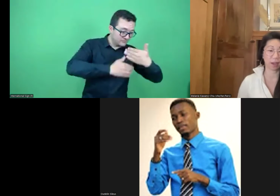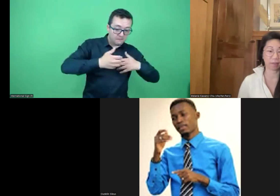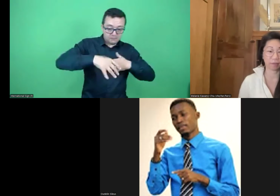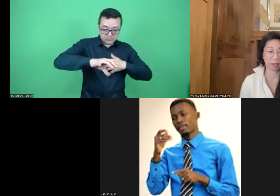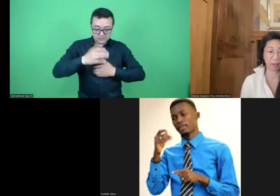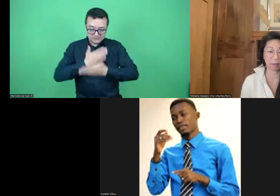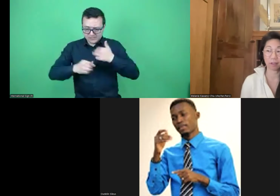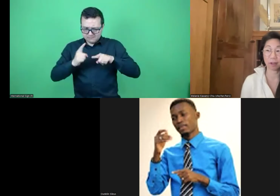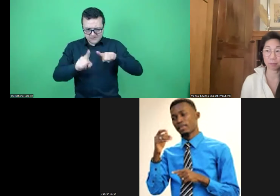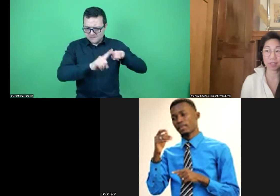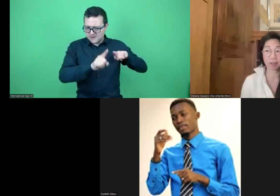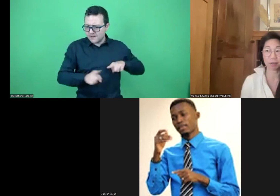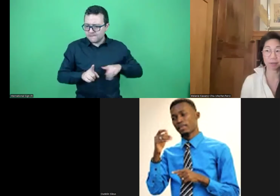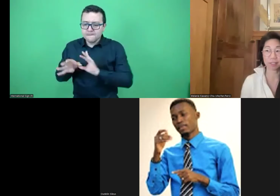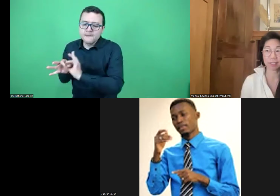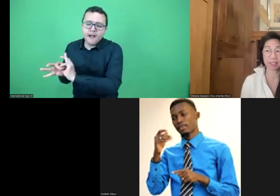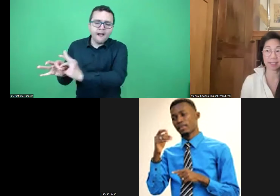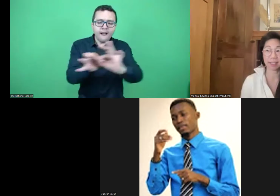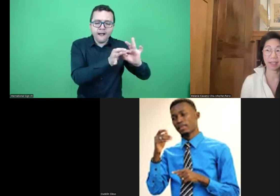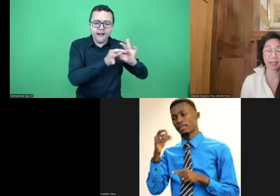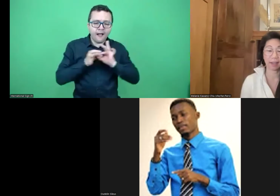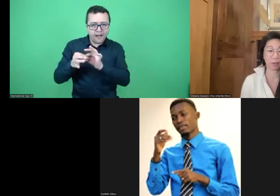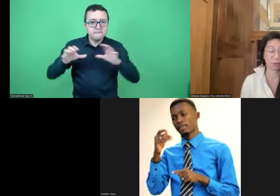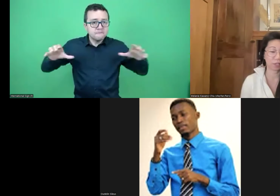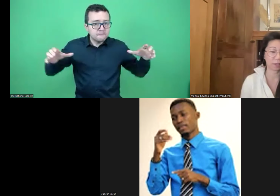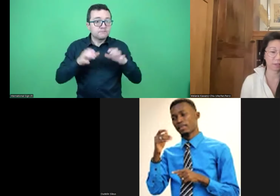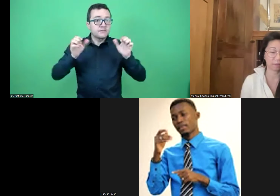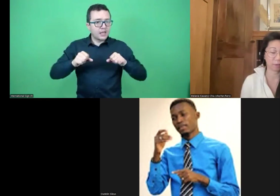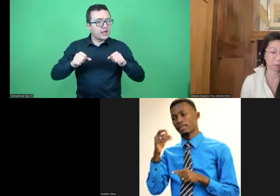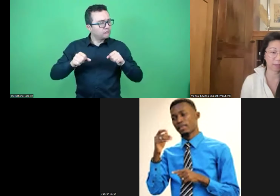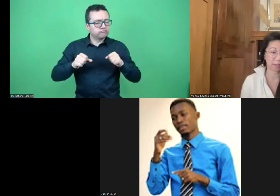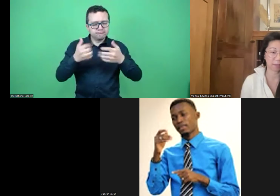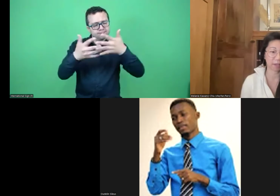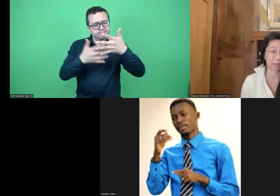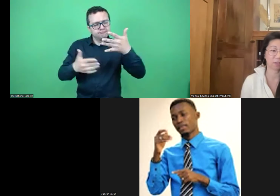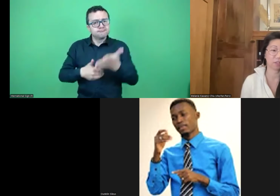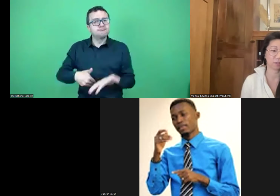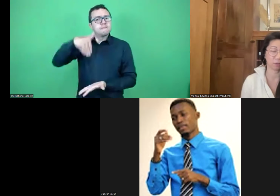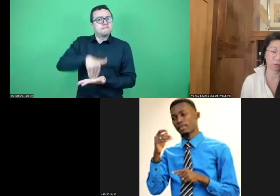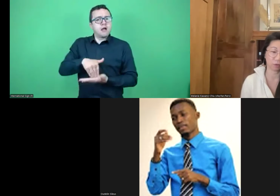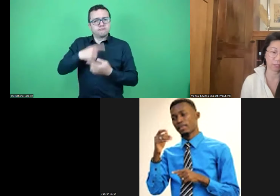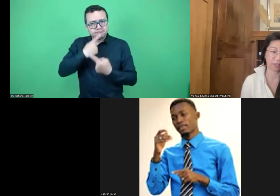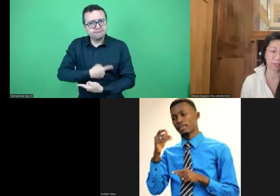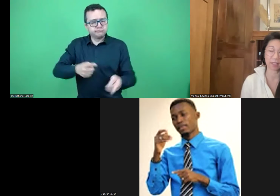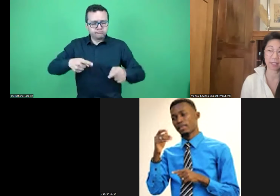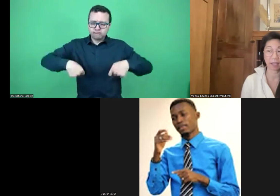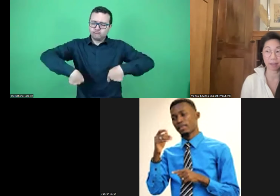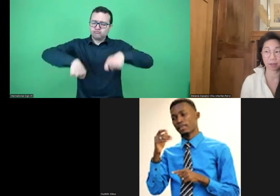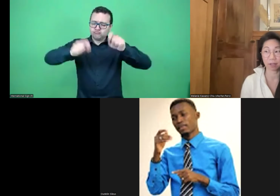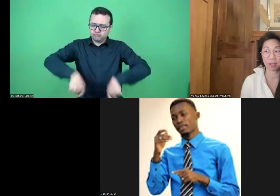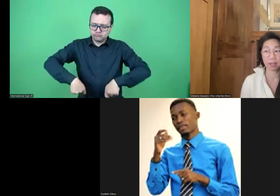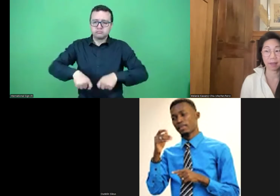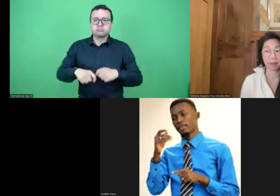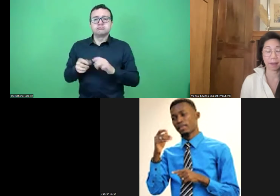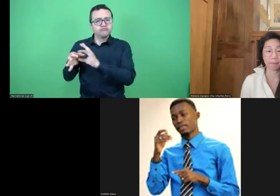or have press conferences and go to their policymakers, their local leaders